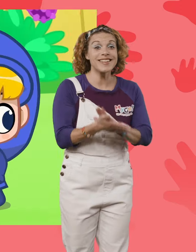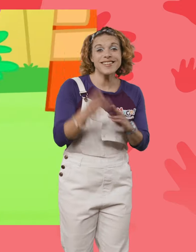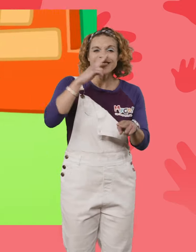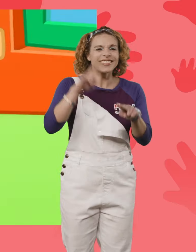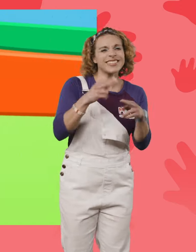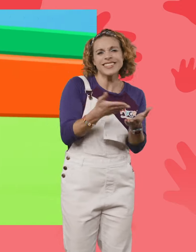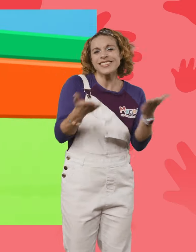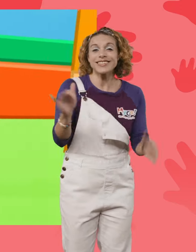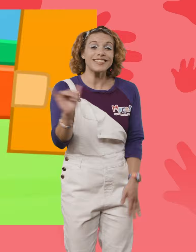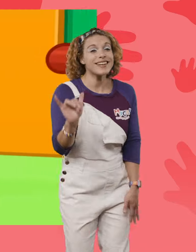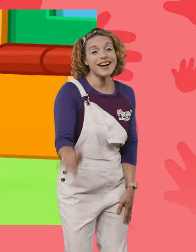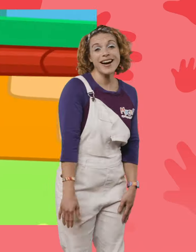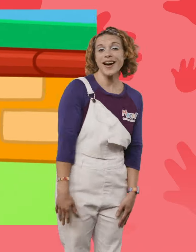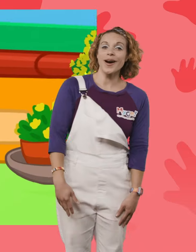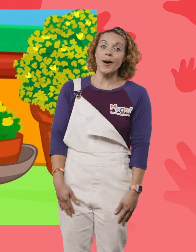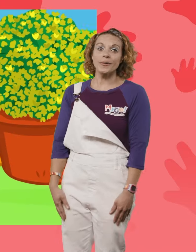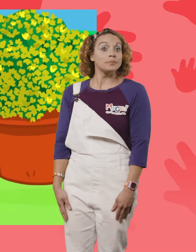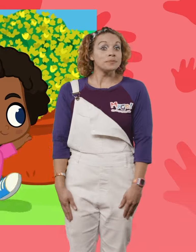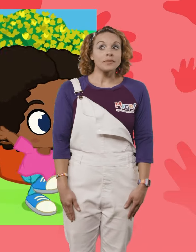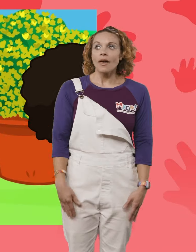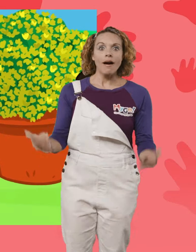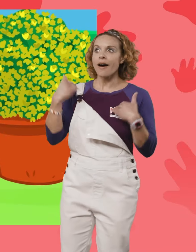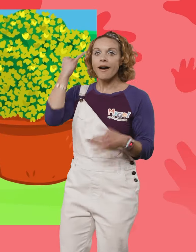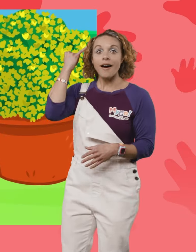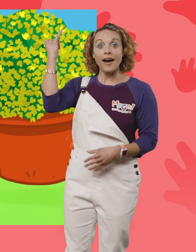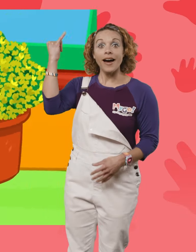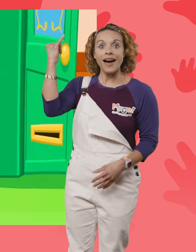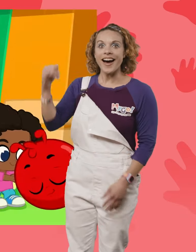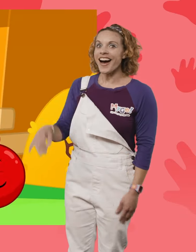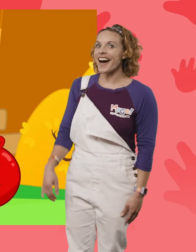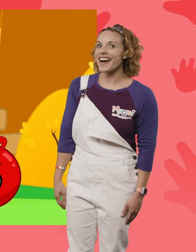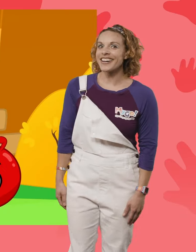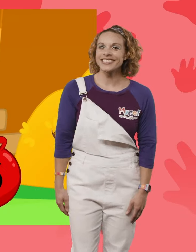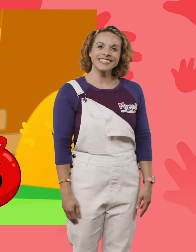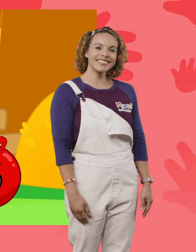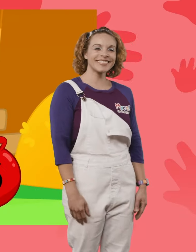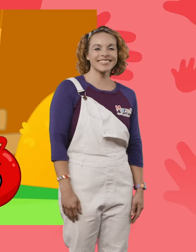I wish I could morph into fun things, too. I've got an idea.